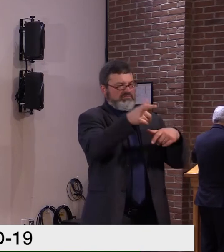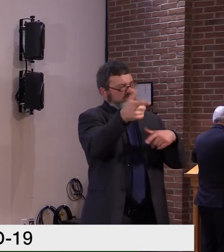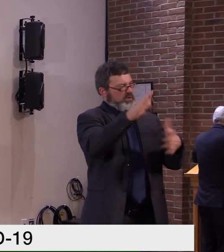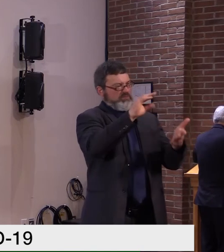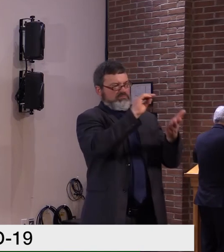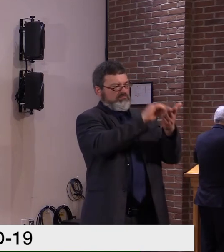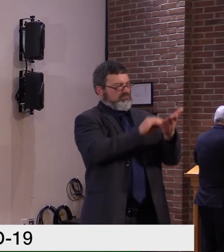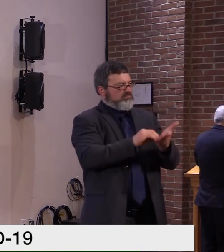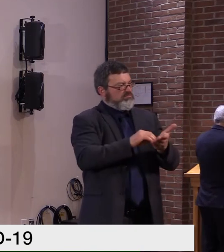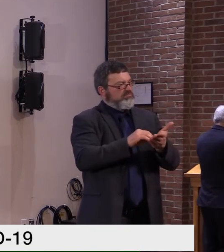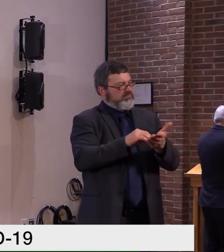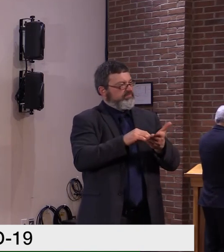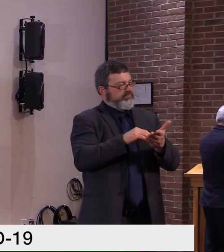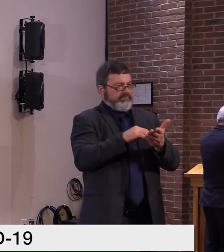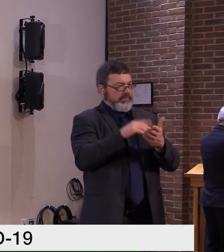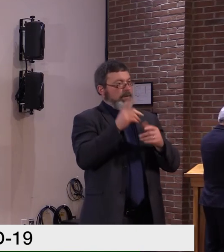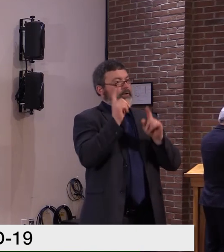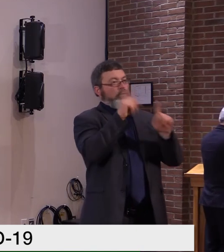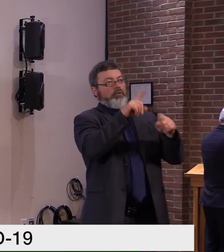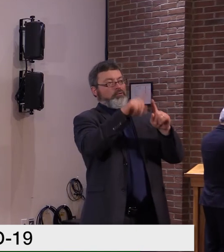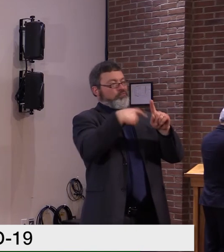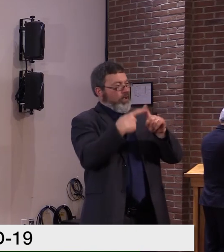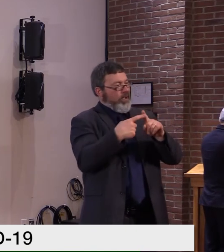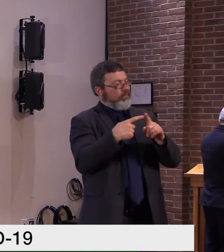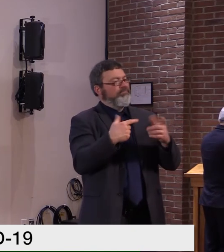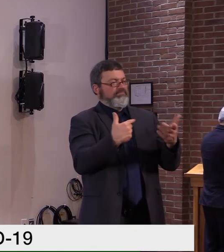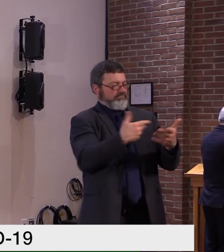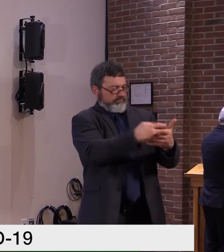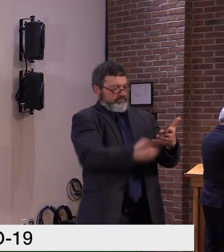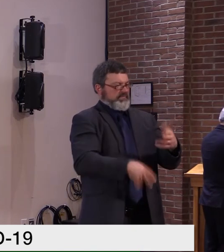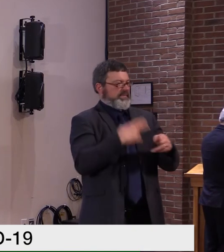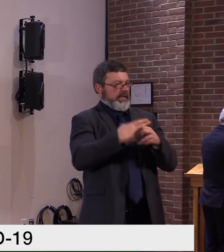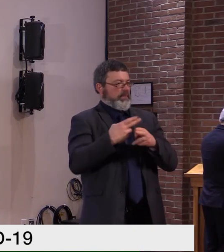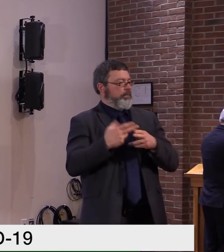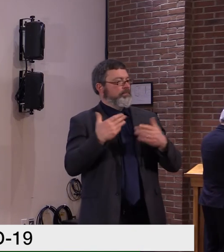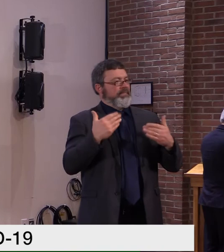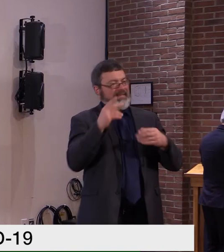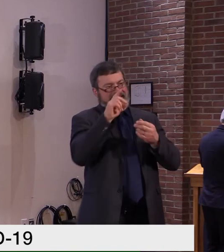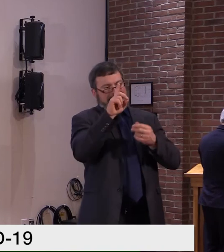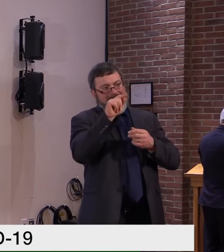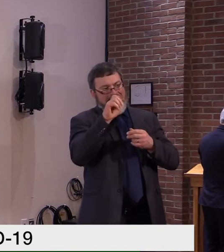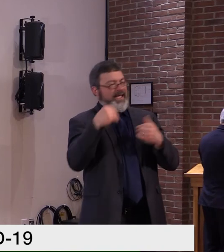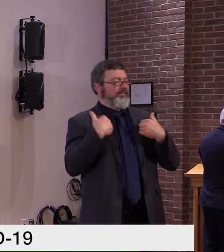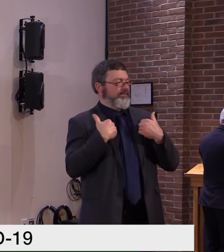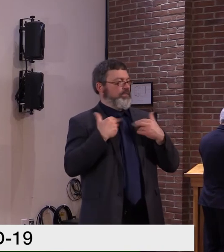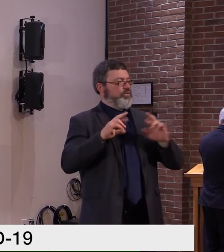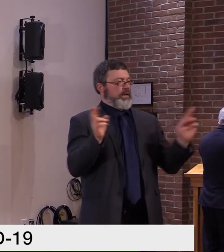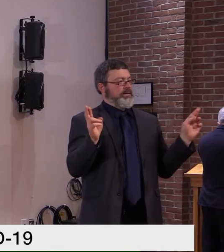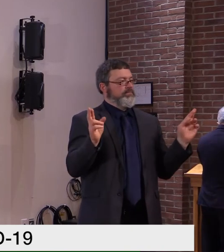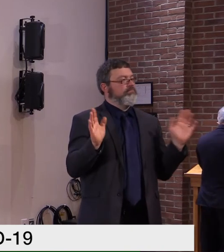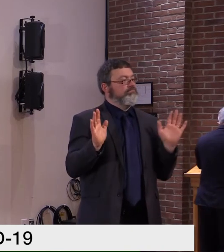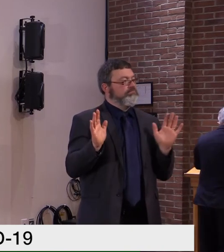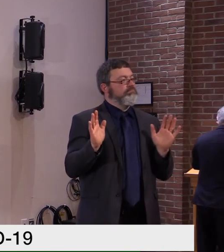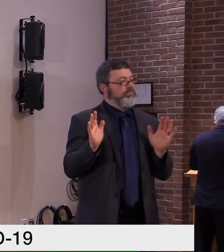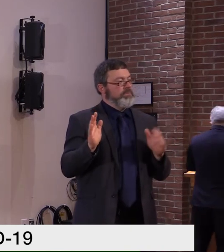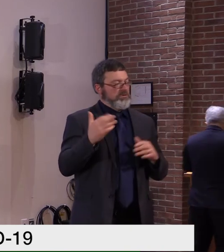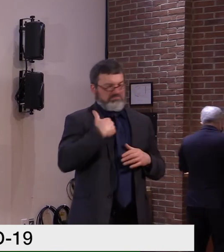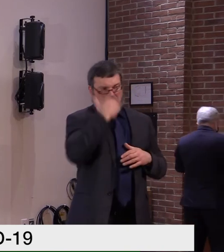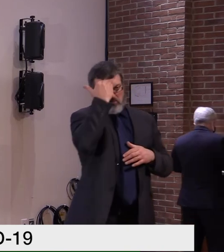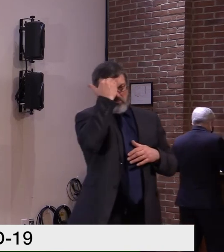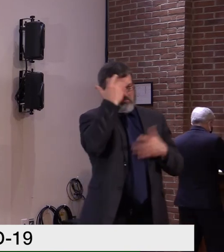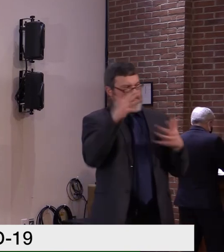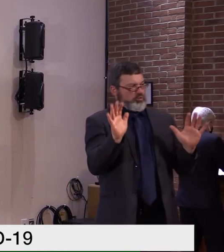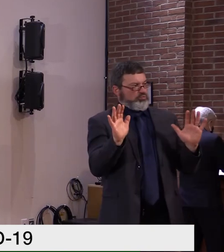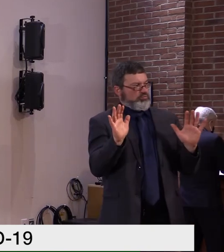date. And we're well aware of exactly what information was not transmitted to the